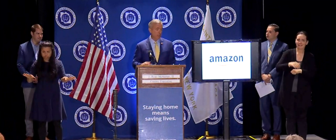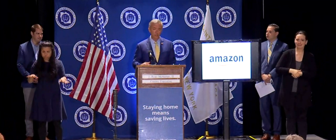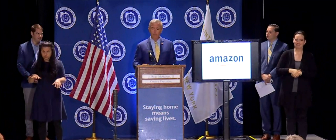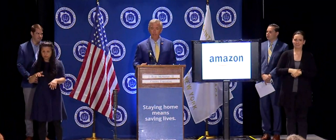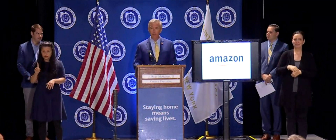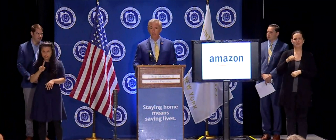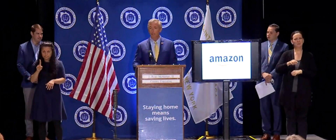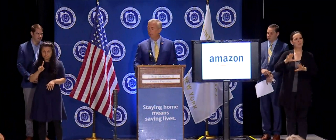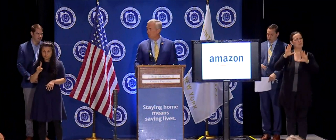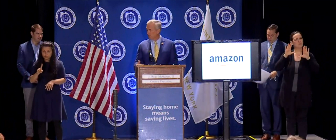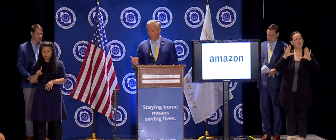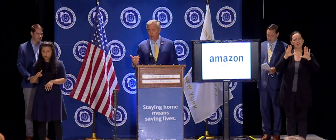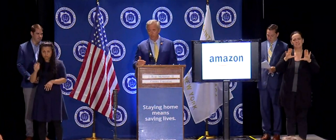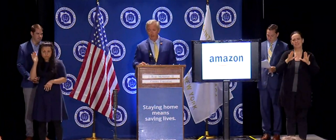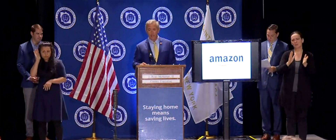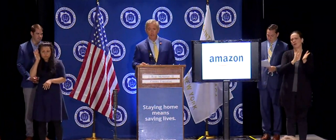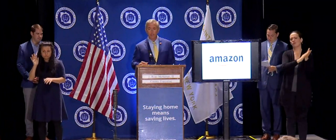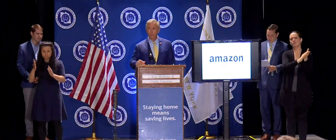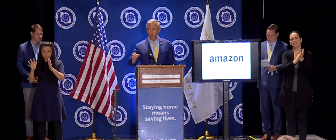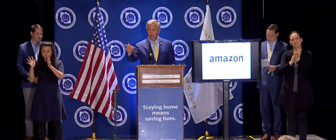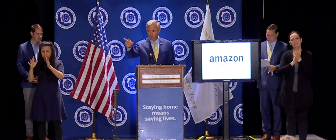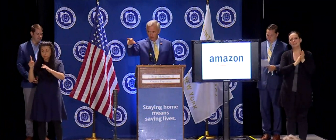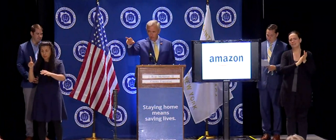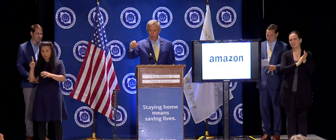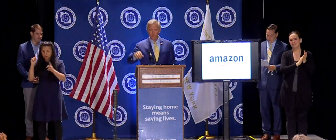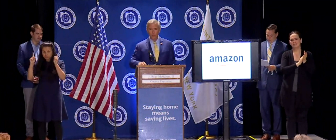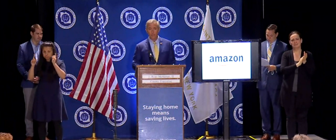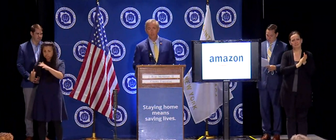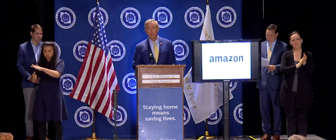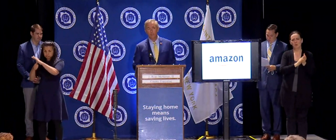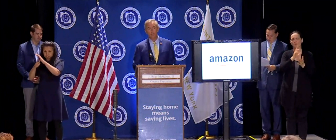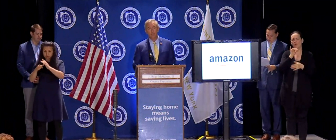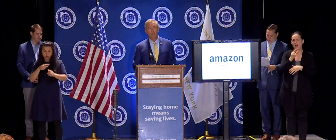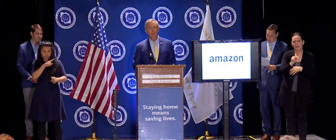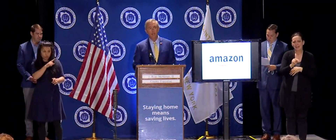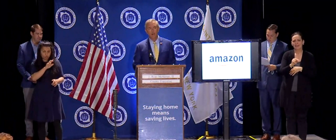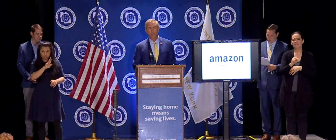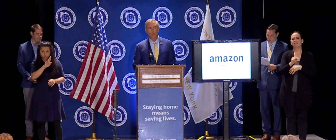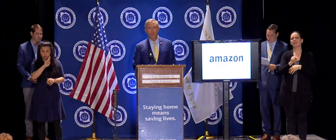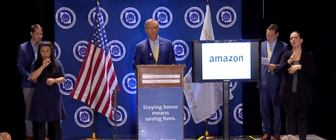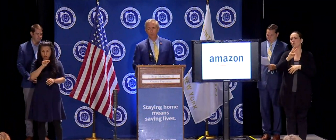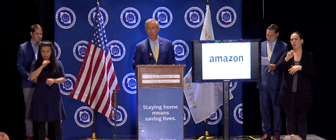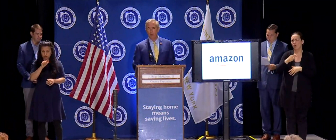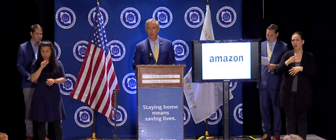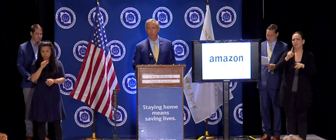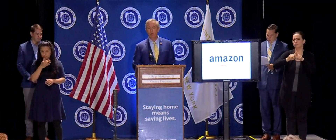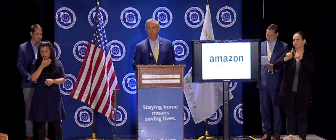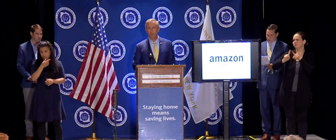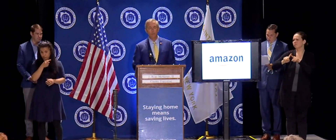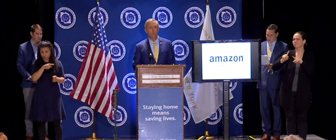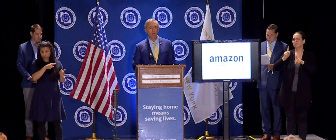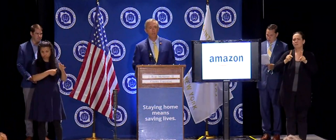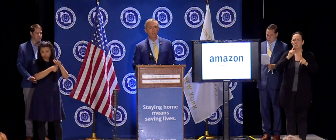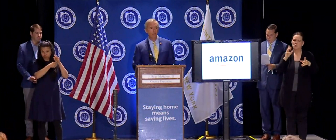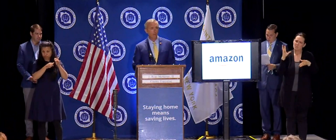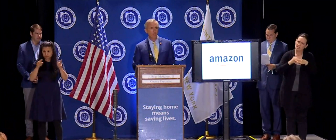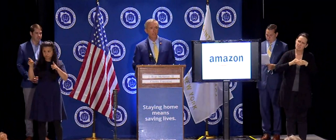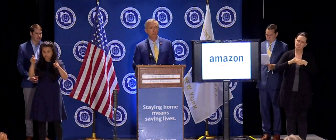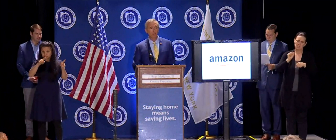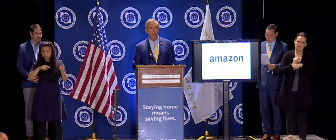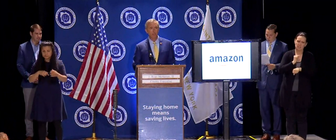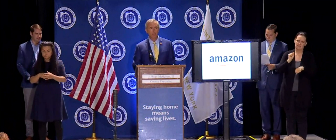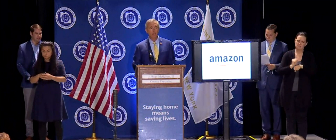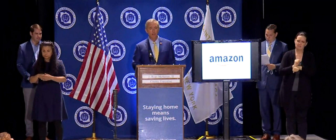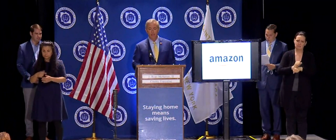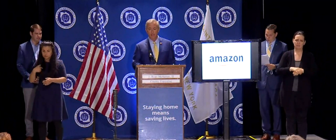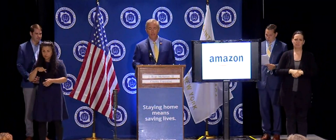it's a credit to Ben, and it's a credit to Ryan, and it's a credit to all these folks over here that you see. No one cares what party we're in. We all care about doing the right thing and